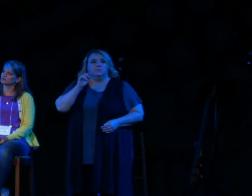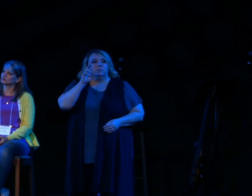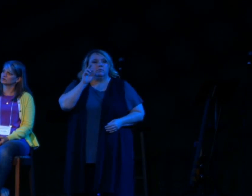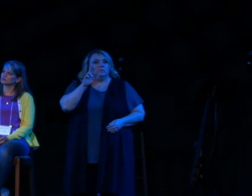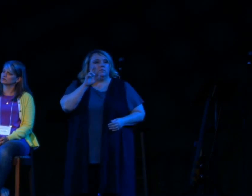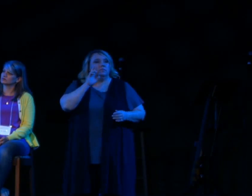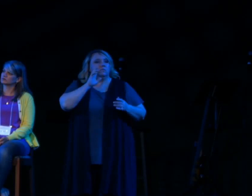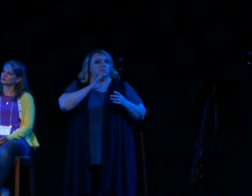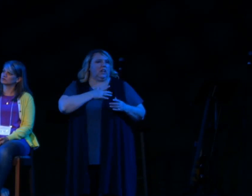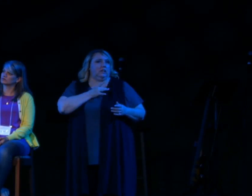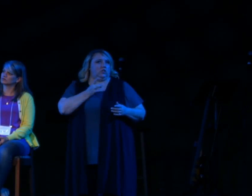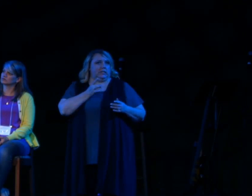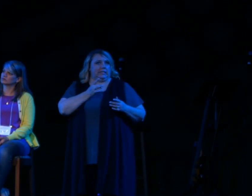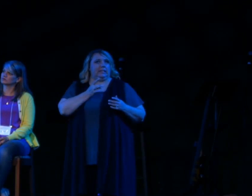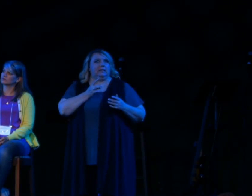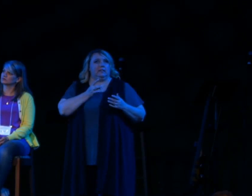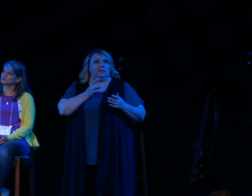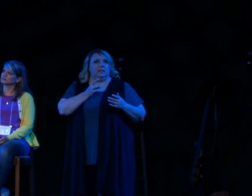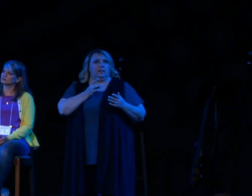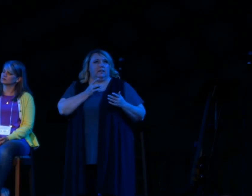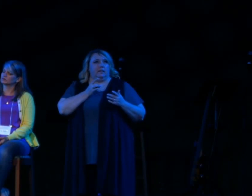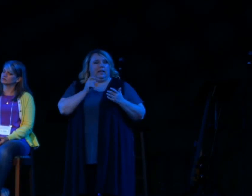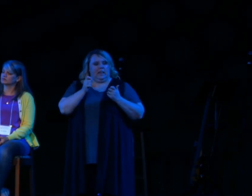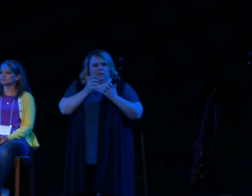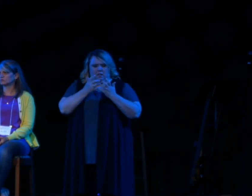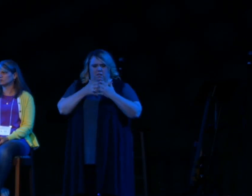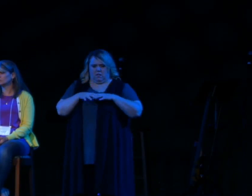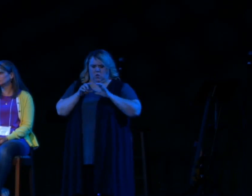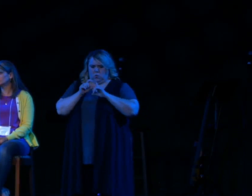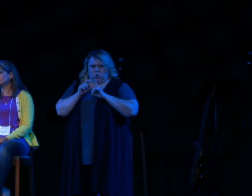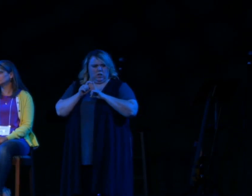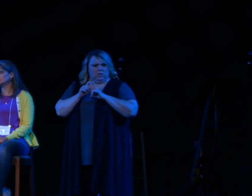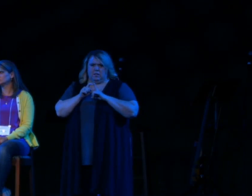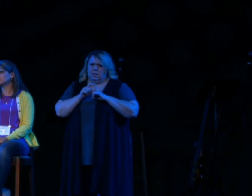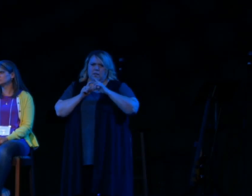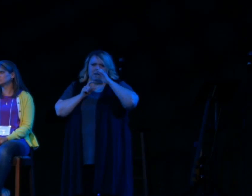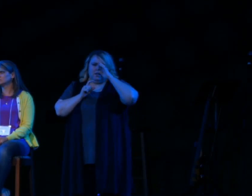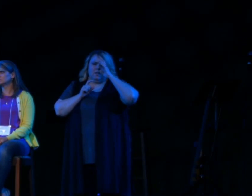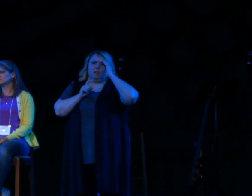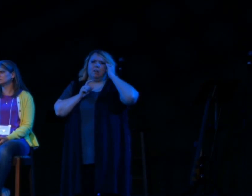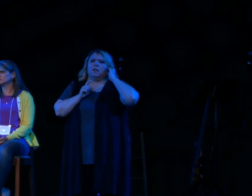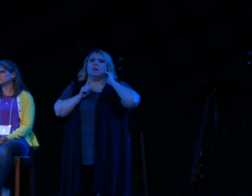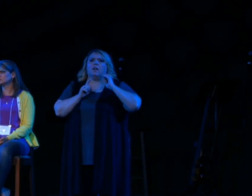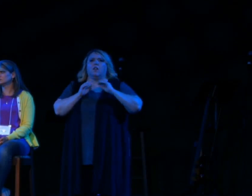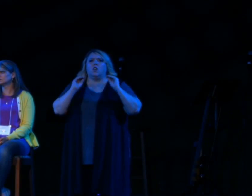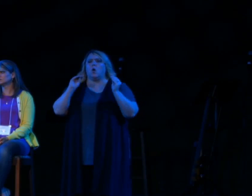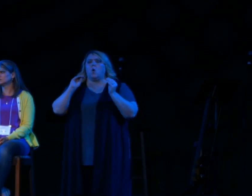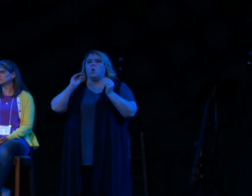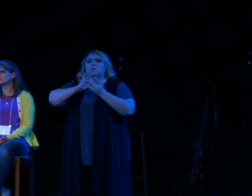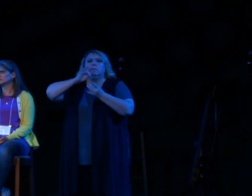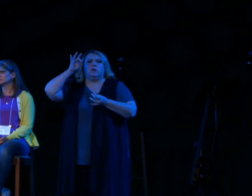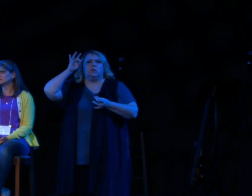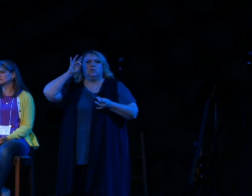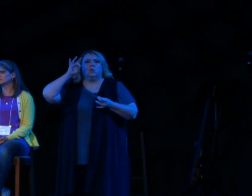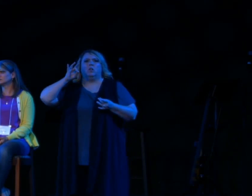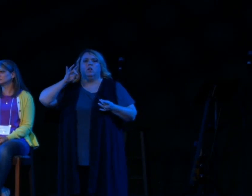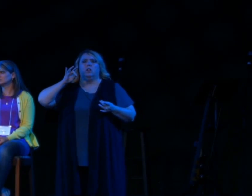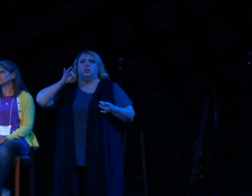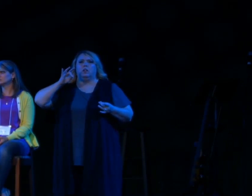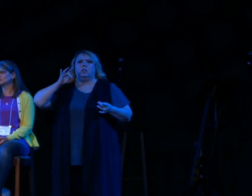and this is so interesting that he puts these words together this way, and this is not in any kind of with any kind of spiritual